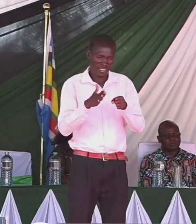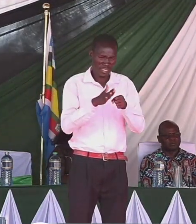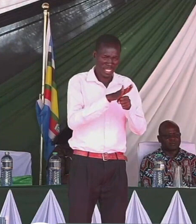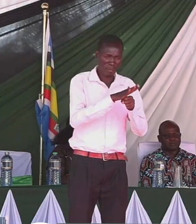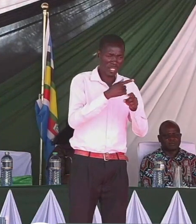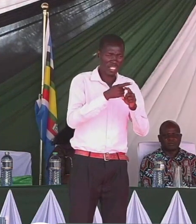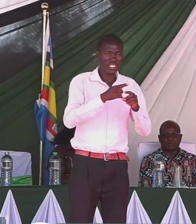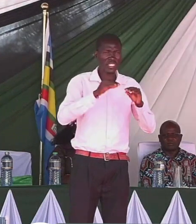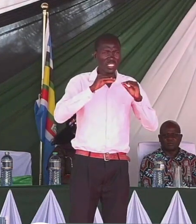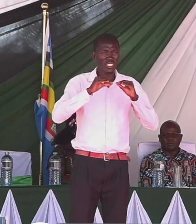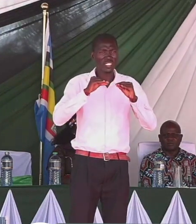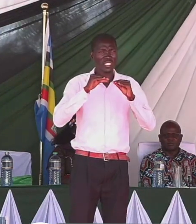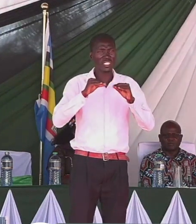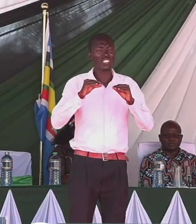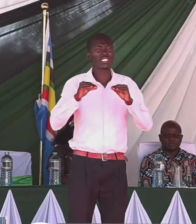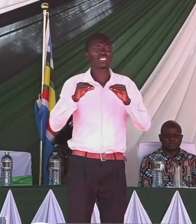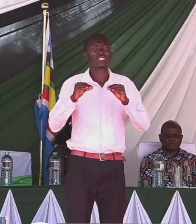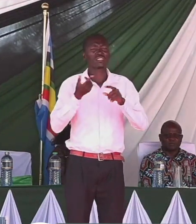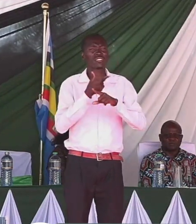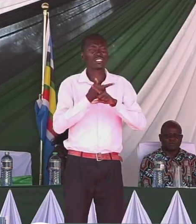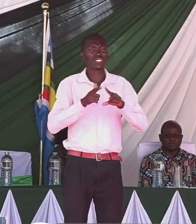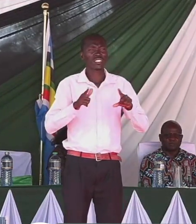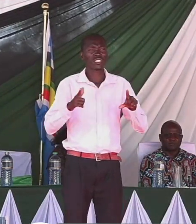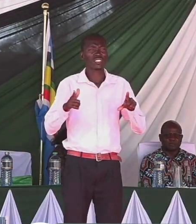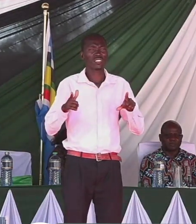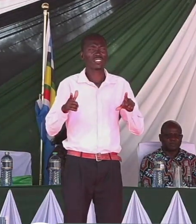of the Ma language and